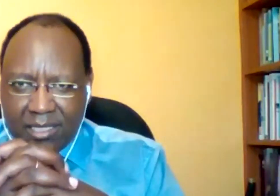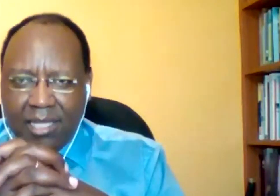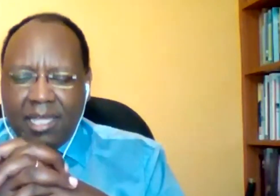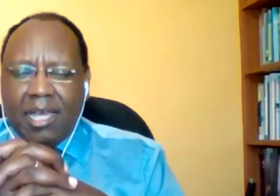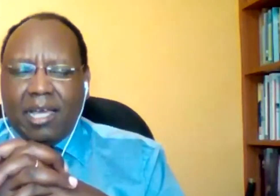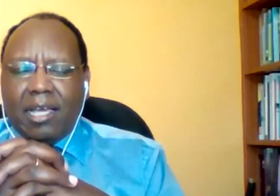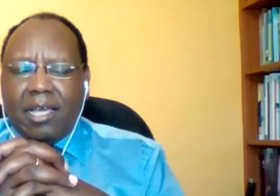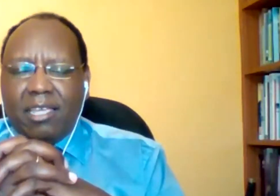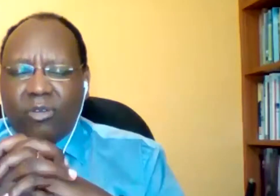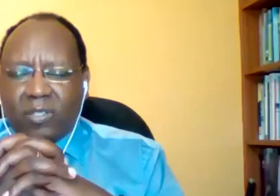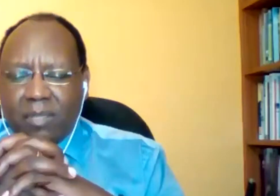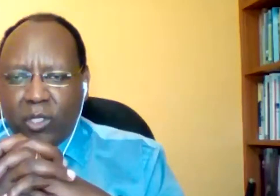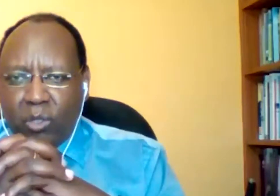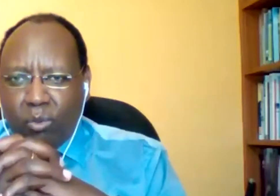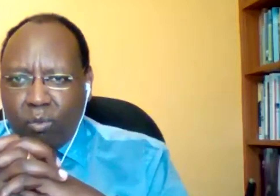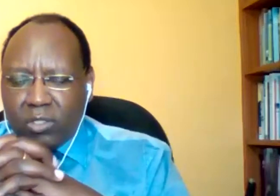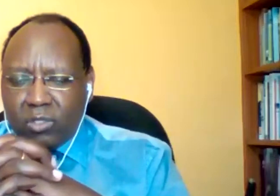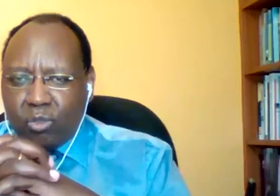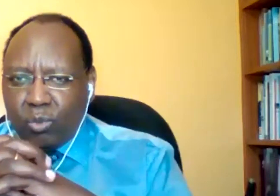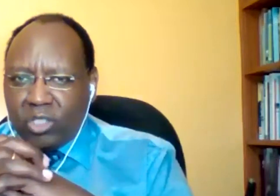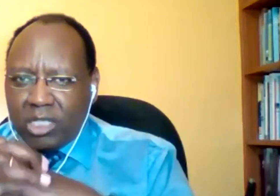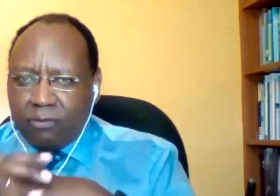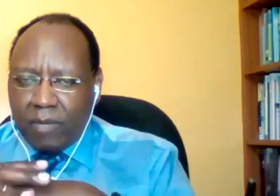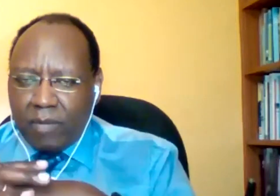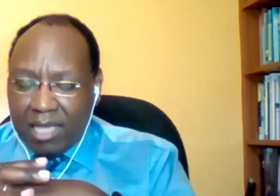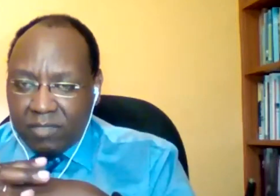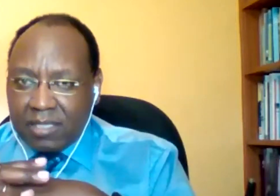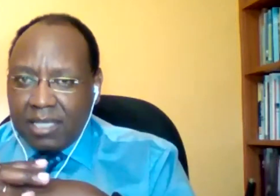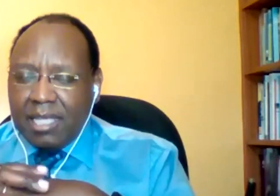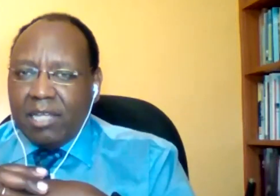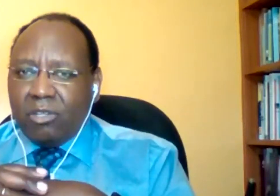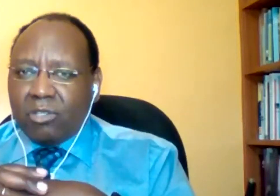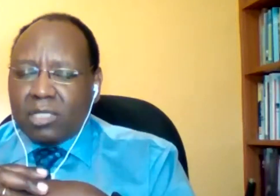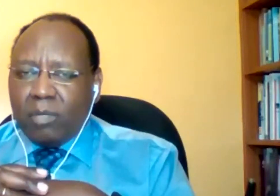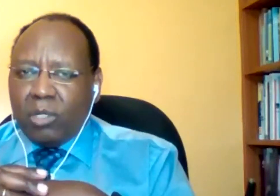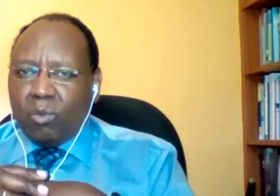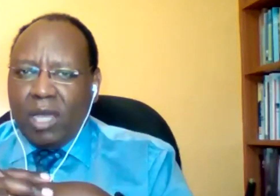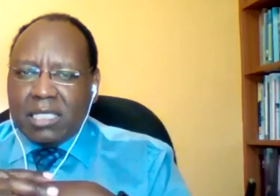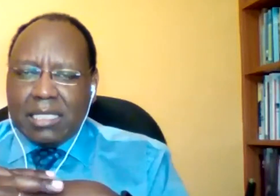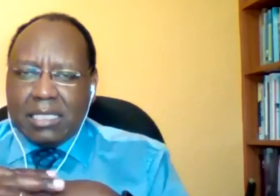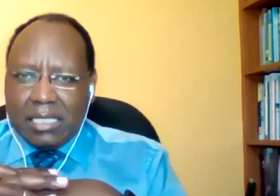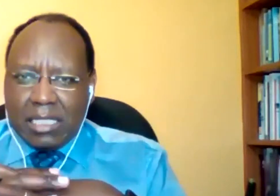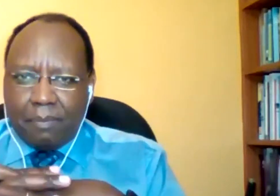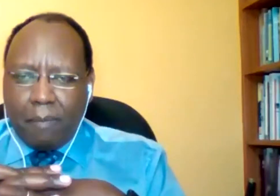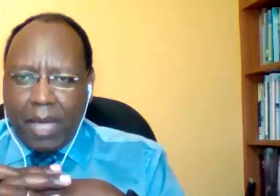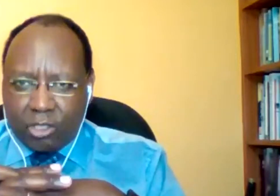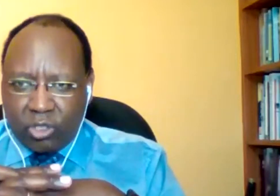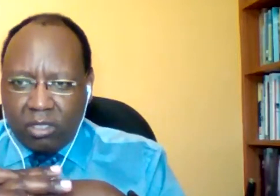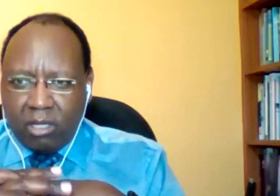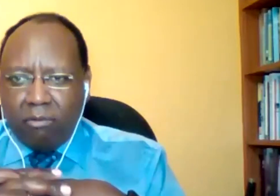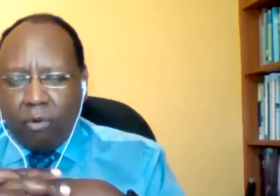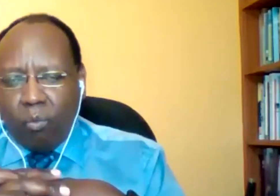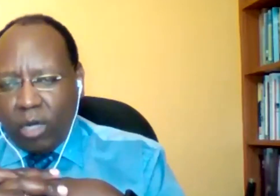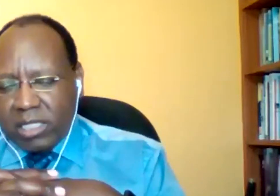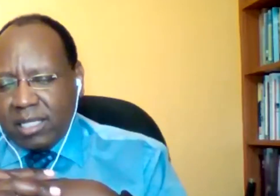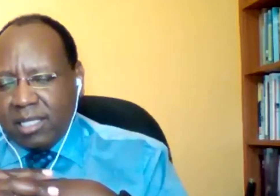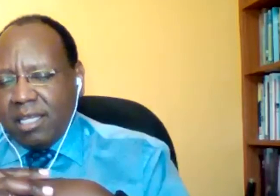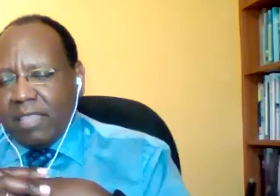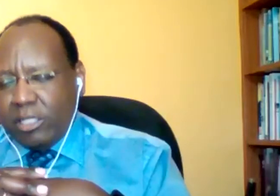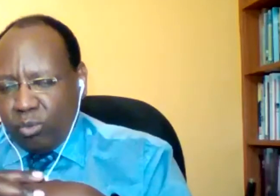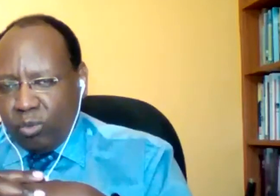ready to learn, please type on the chat RTL. Richie, I know you asked for emojis, but I